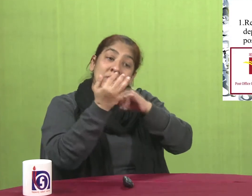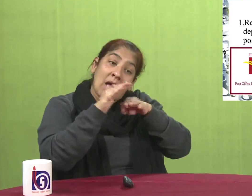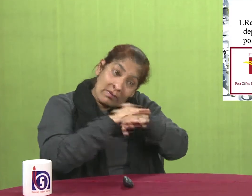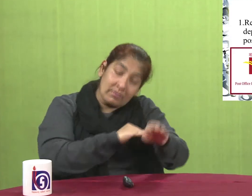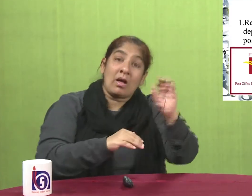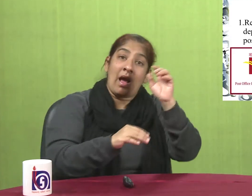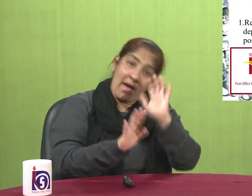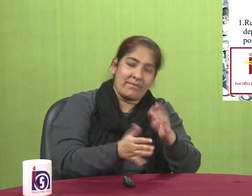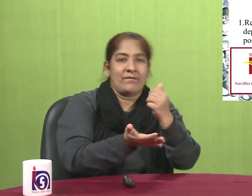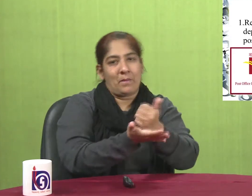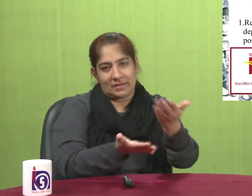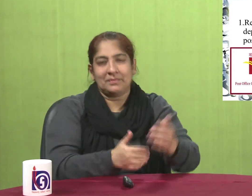savings.